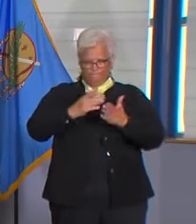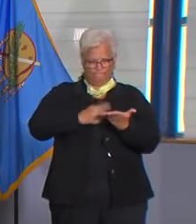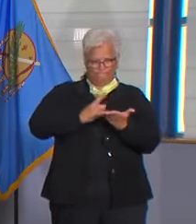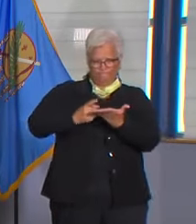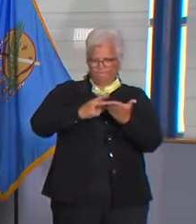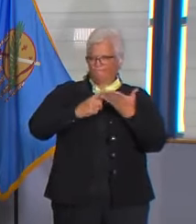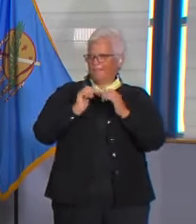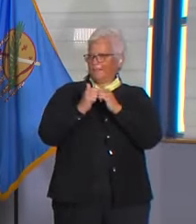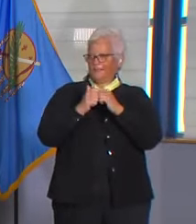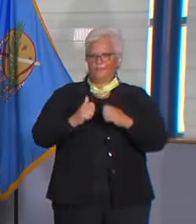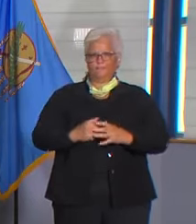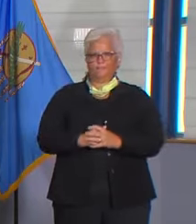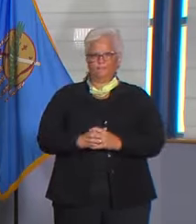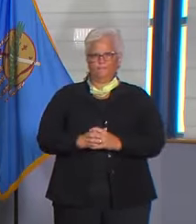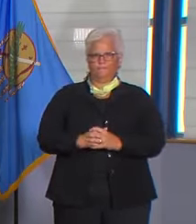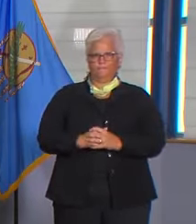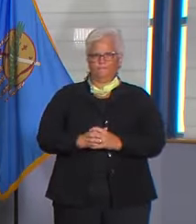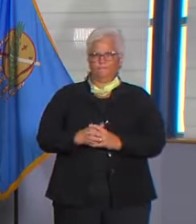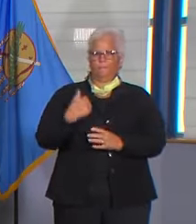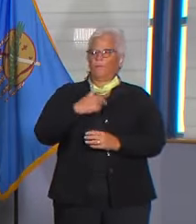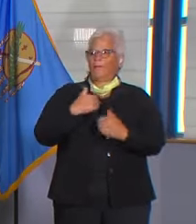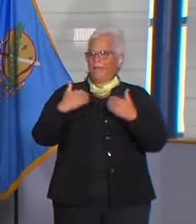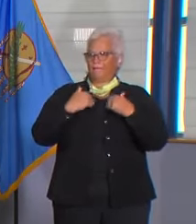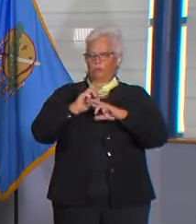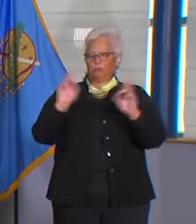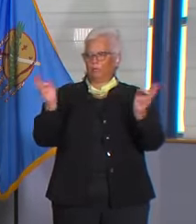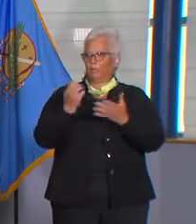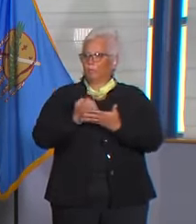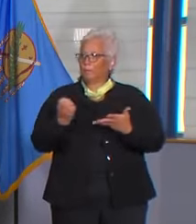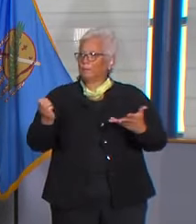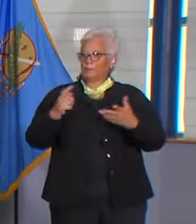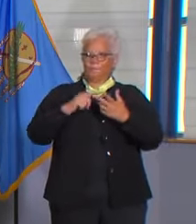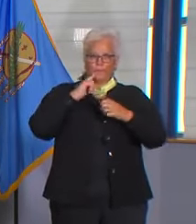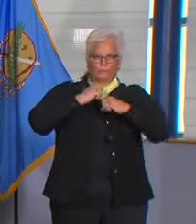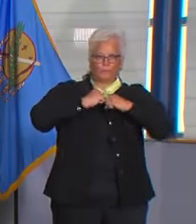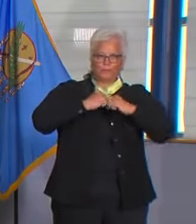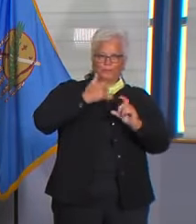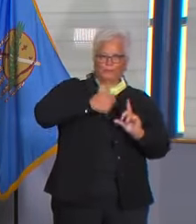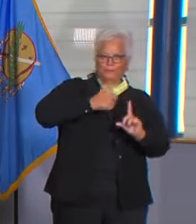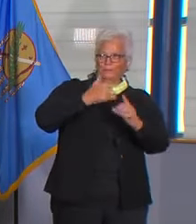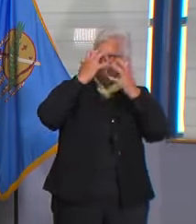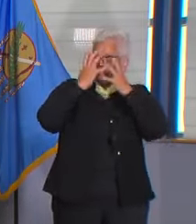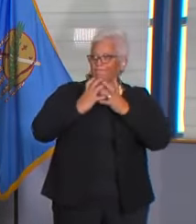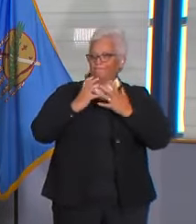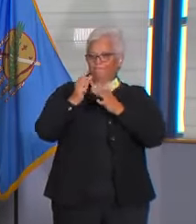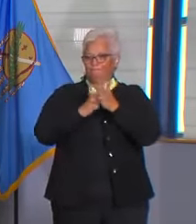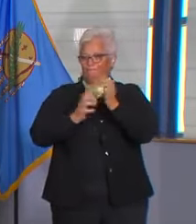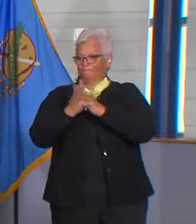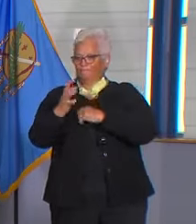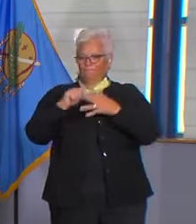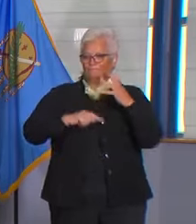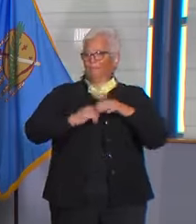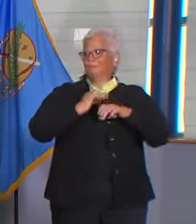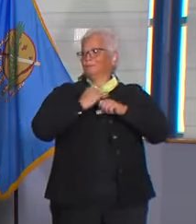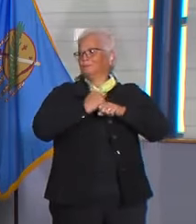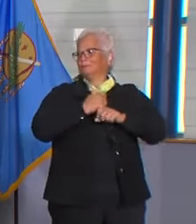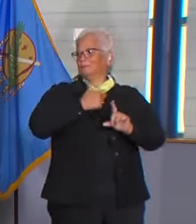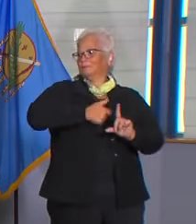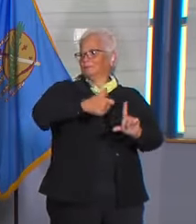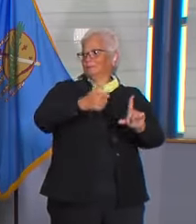equipment for all those responders working out in the field. So if anything, all this has done is reiterated the importance and need